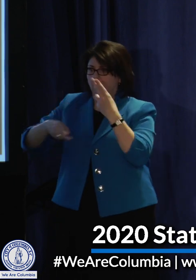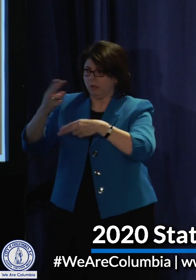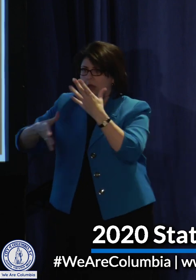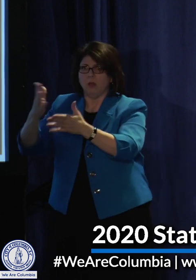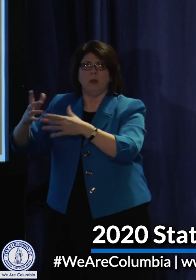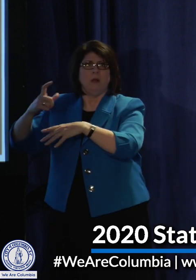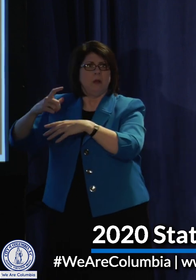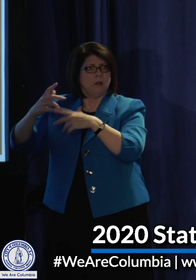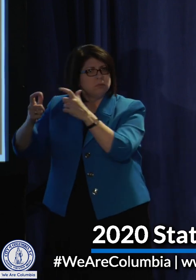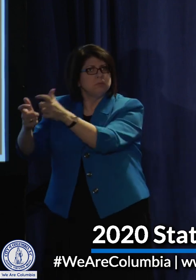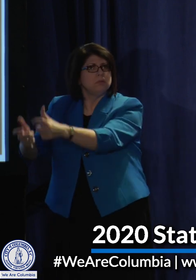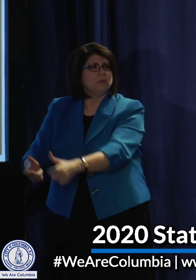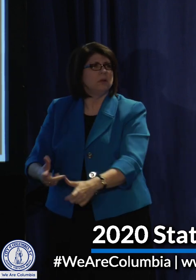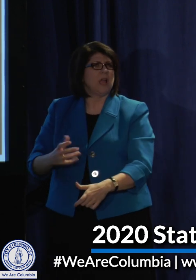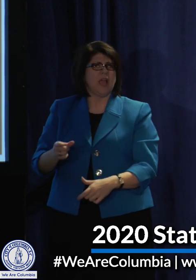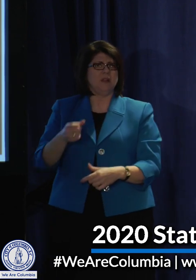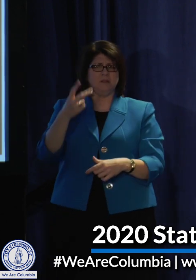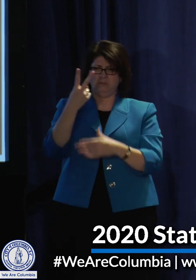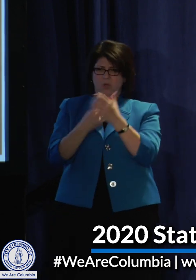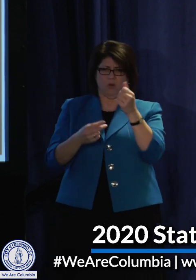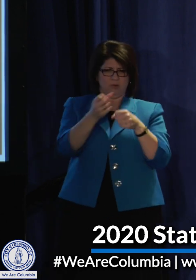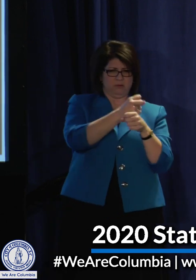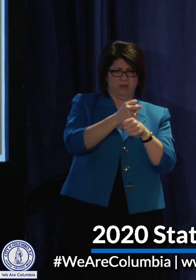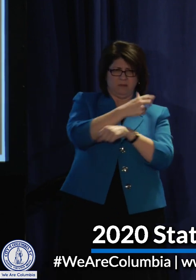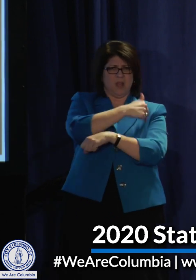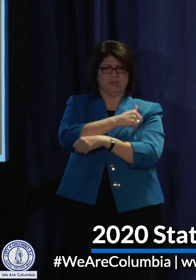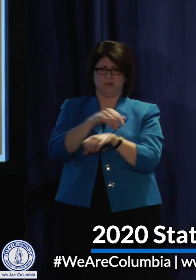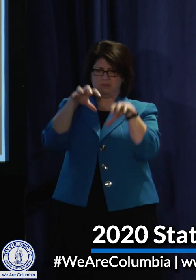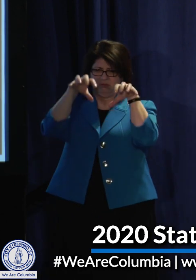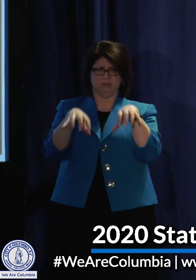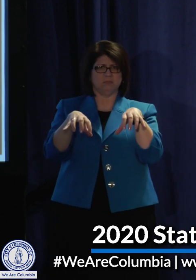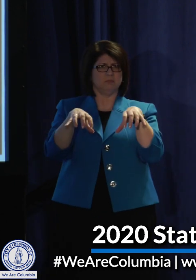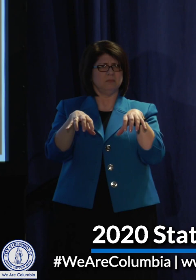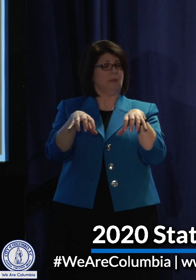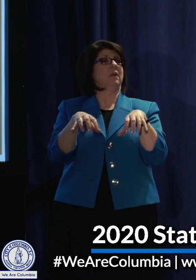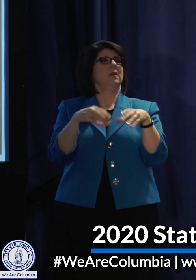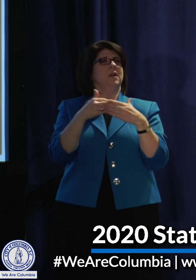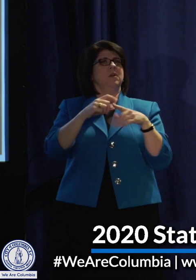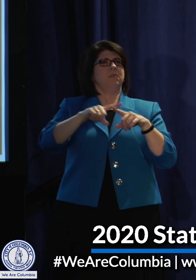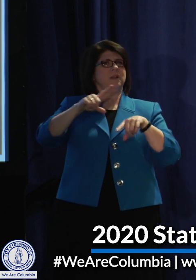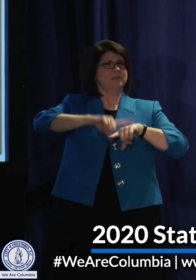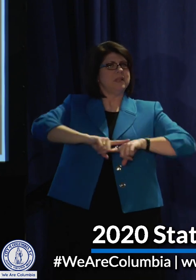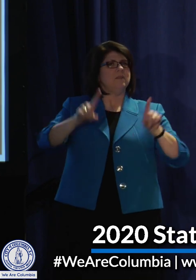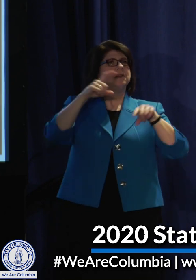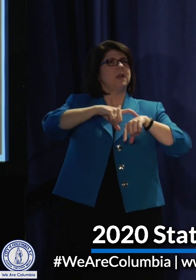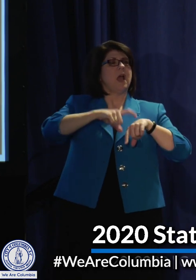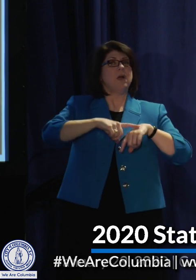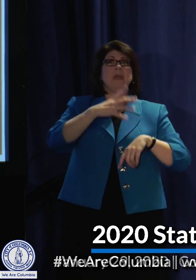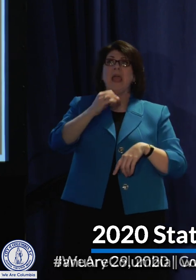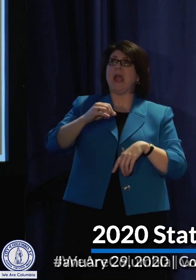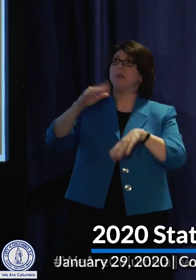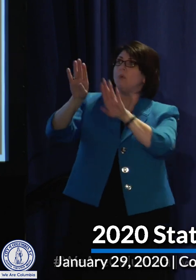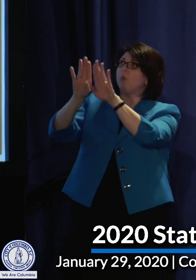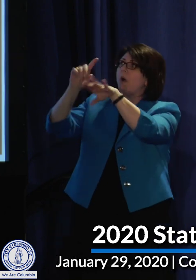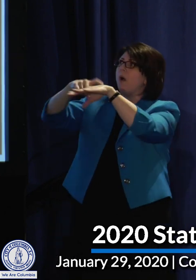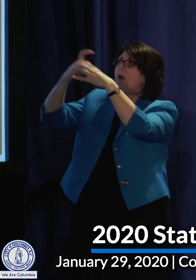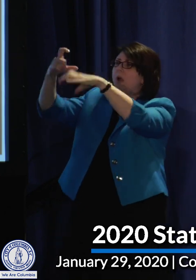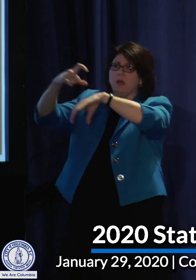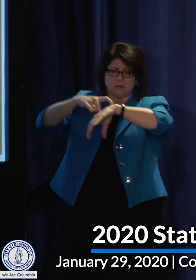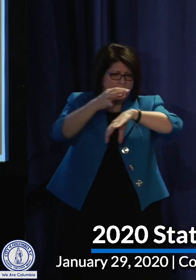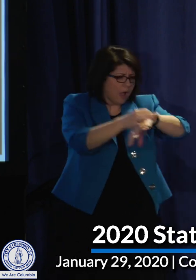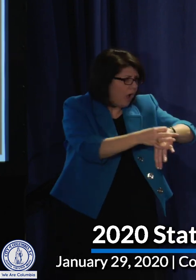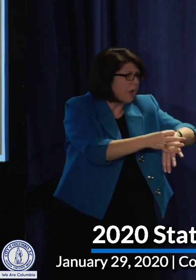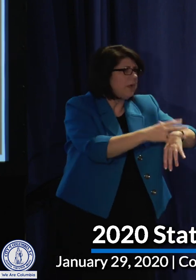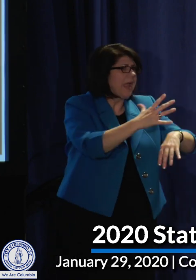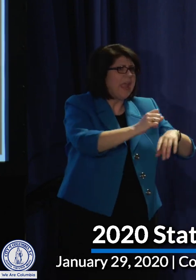and they are only blocks from each other. There is never only one clock. There's the clock on the wall, the clock on your wrist,